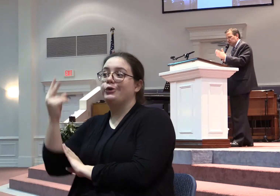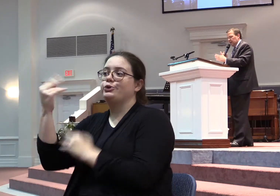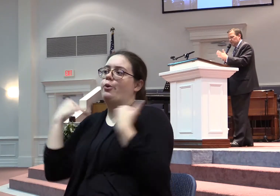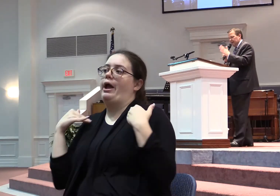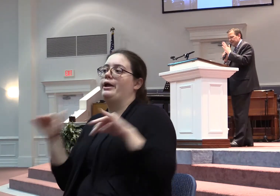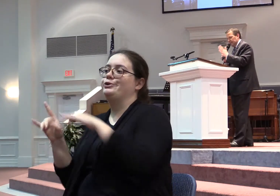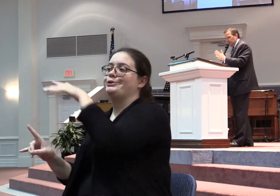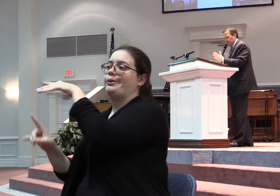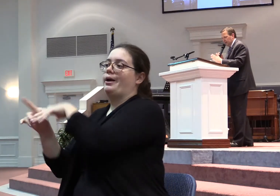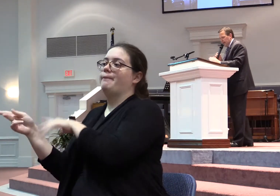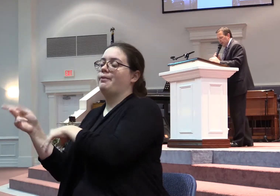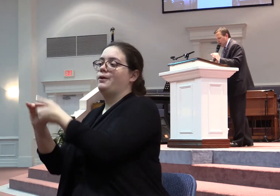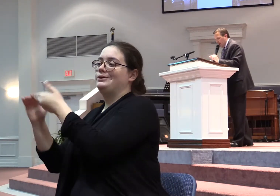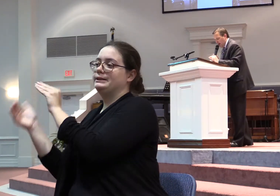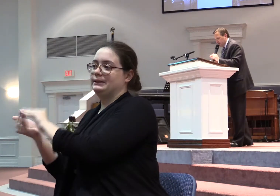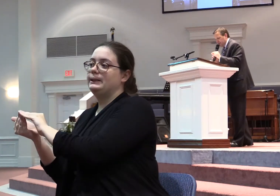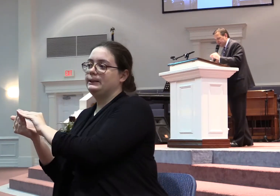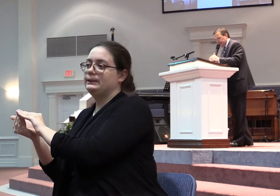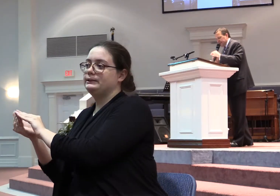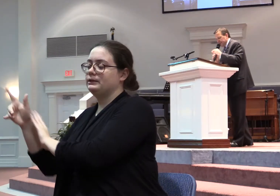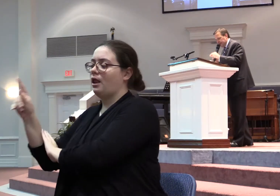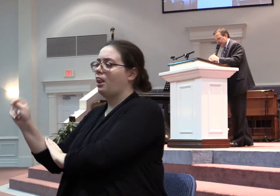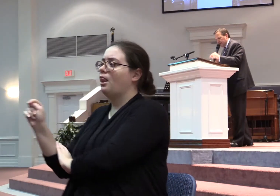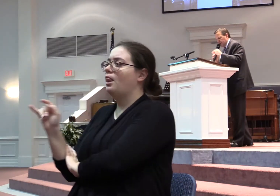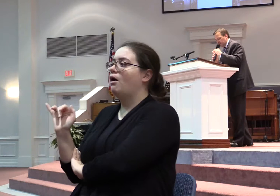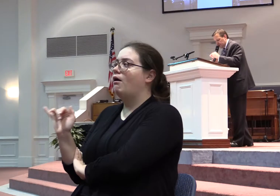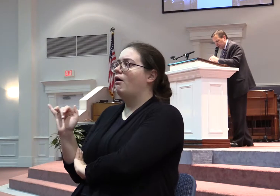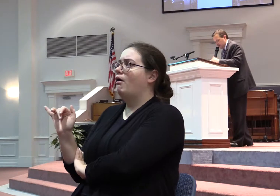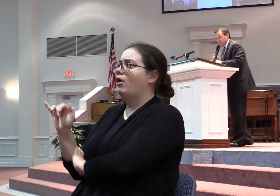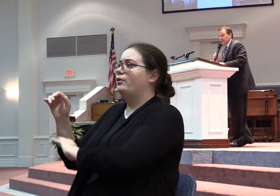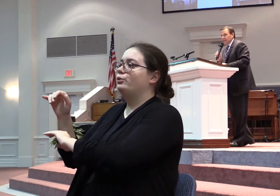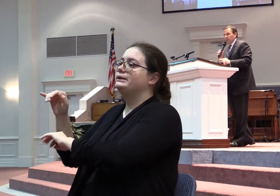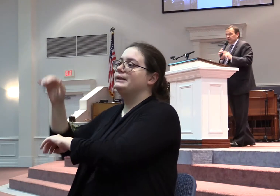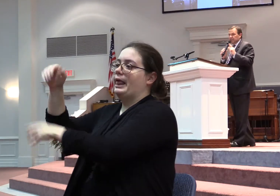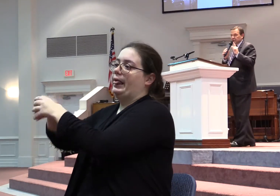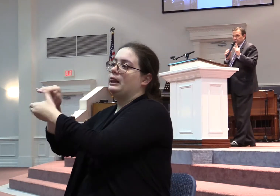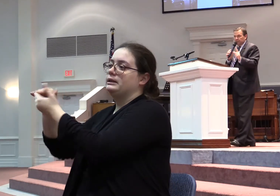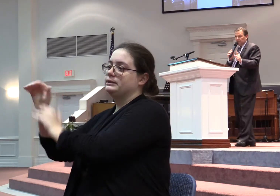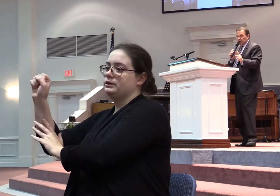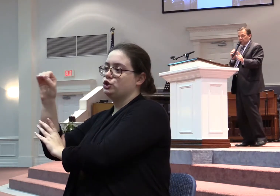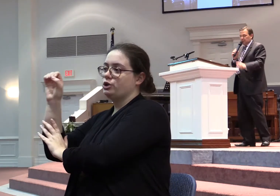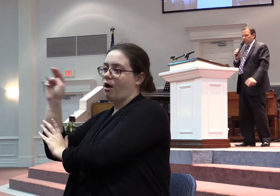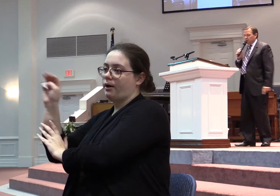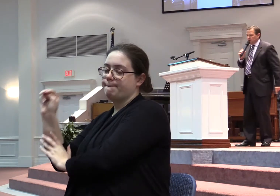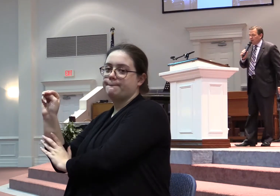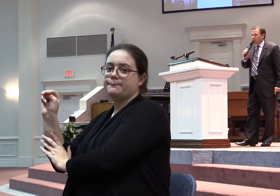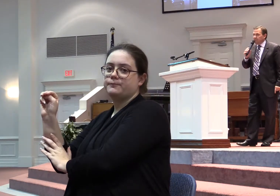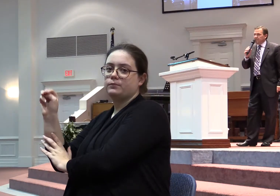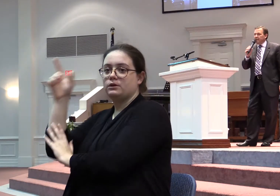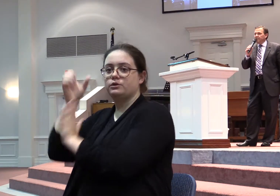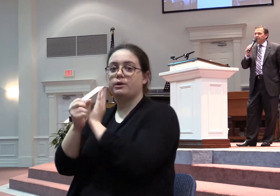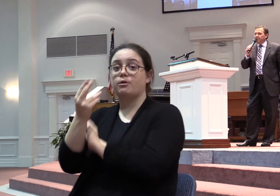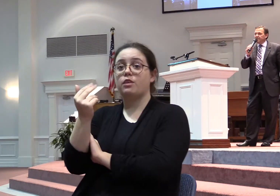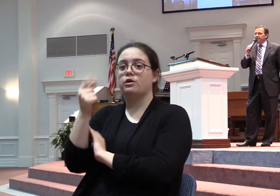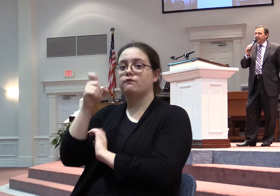to Sodom at evening, and Lot sat in the gate of Sodom. Now in Genesis chapter 13 and verse 12, he's